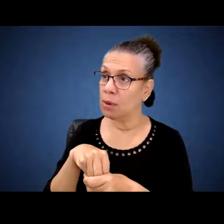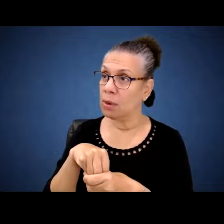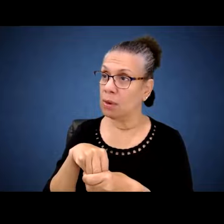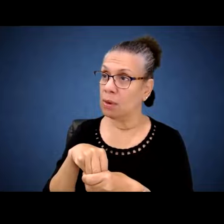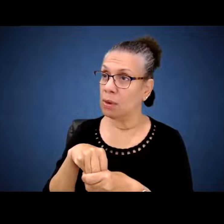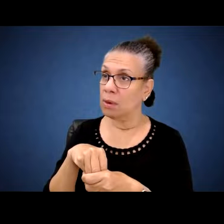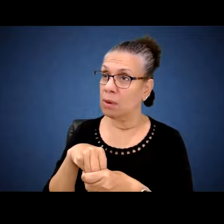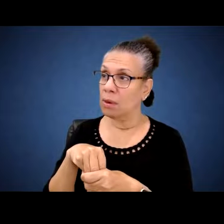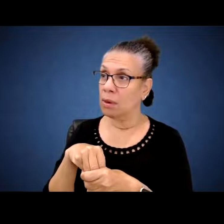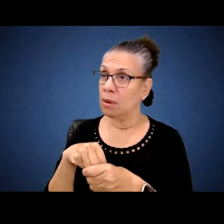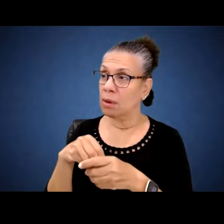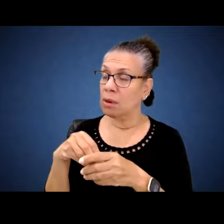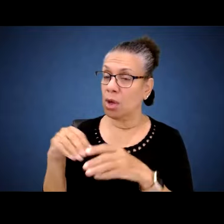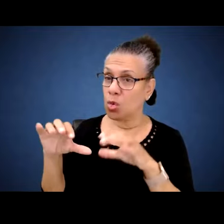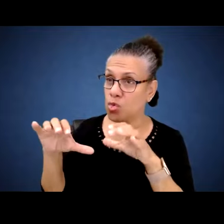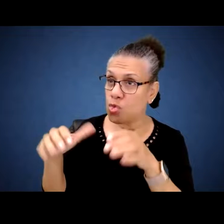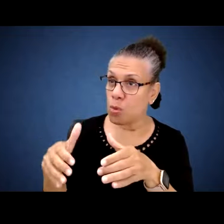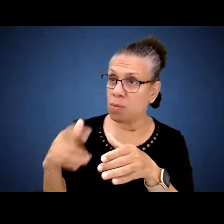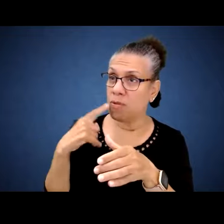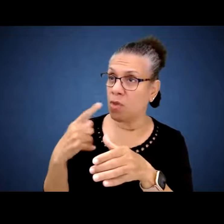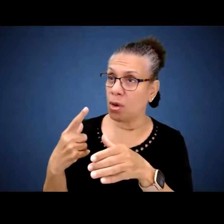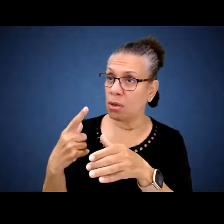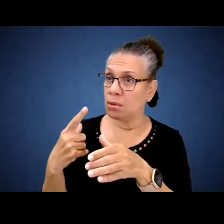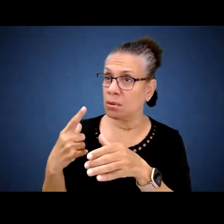a certain grouping there?